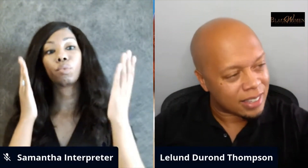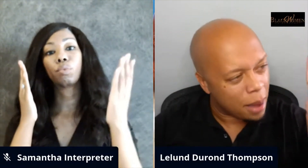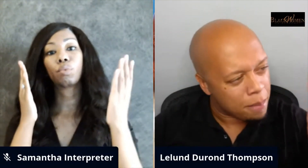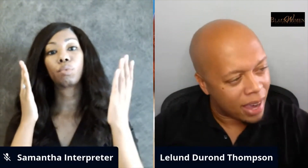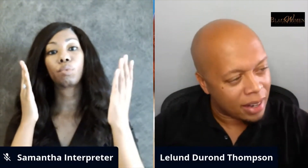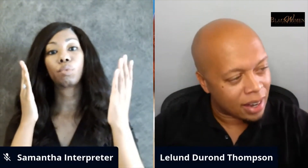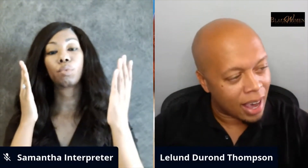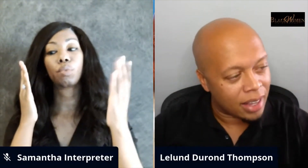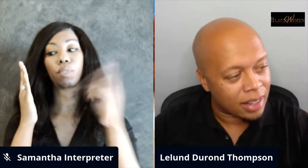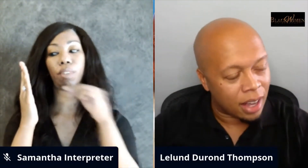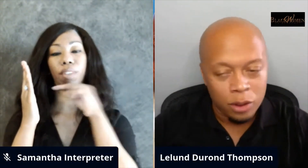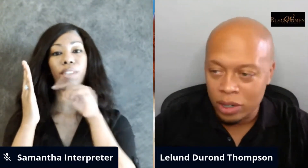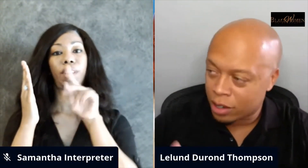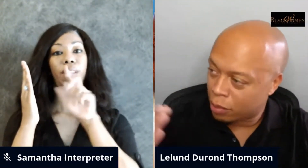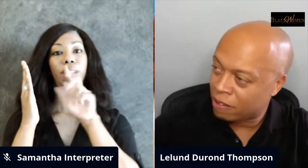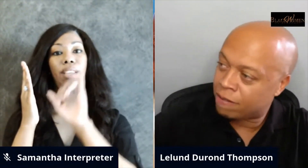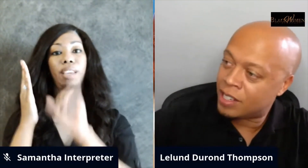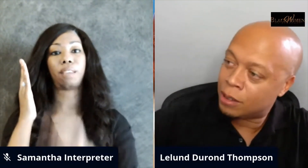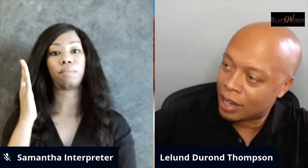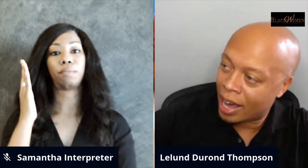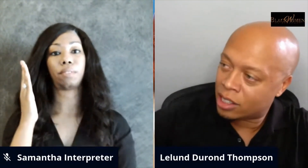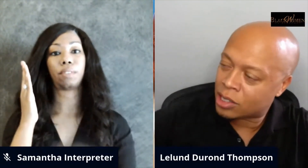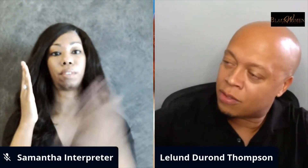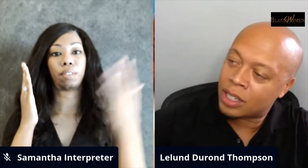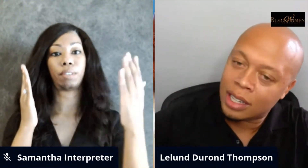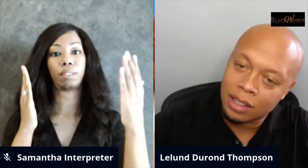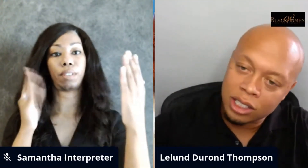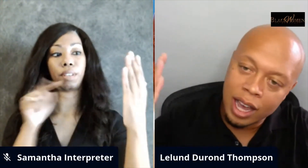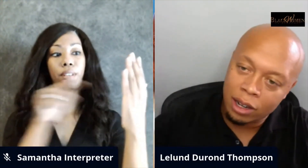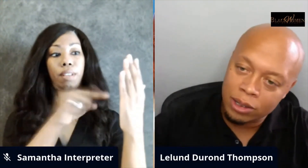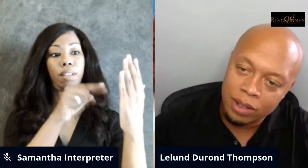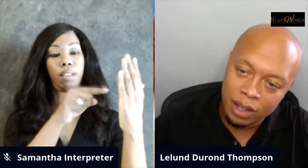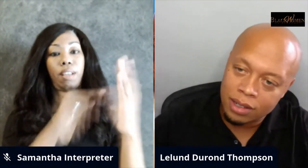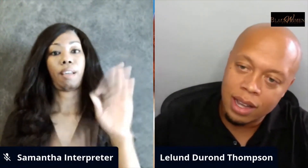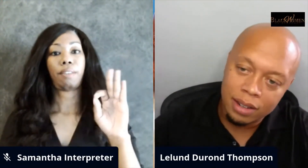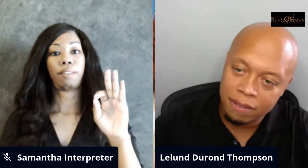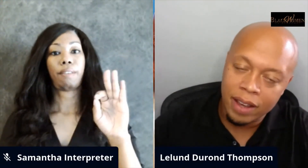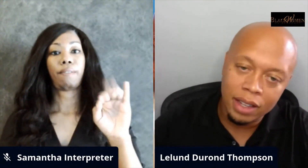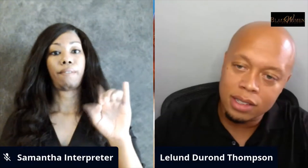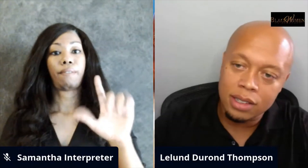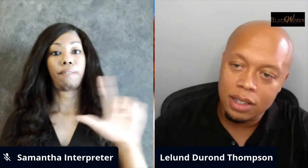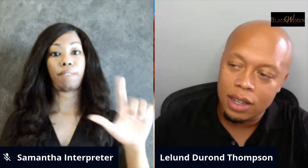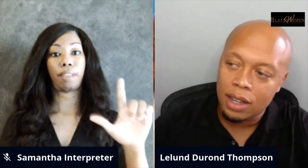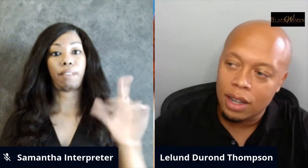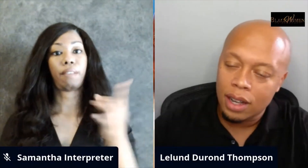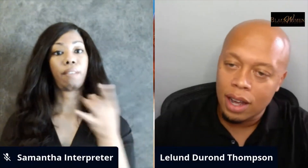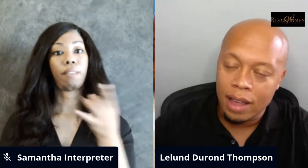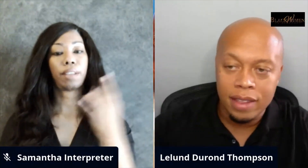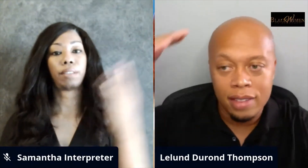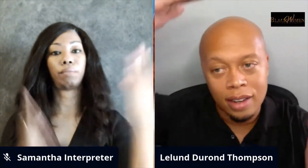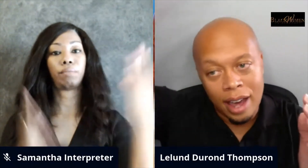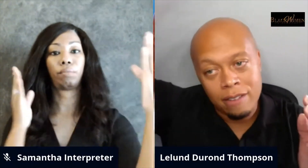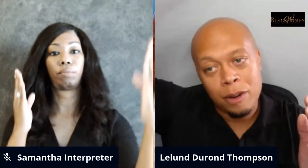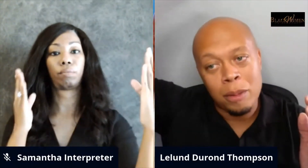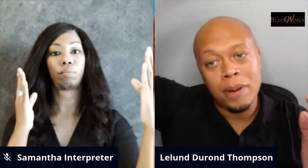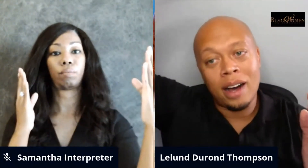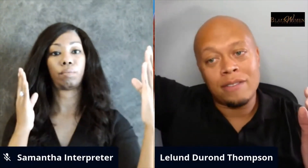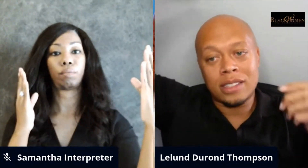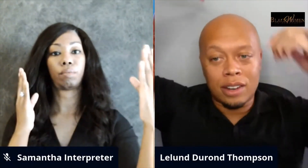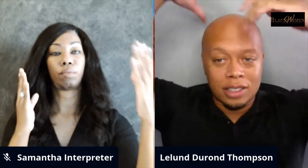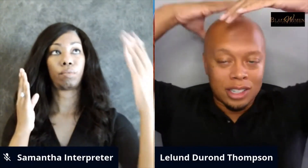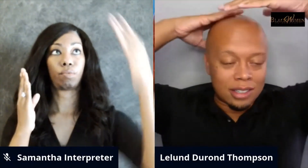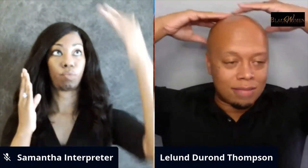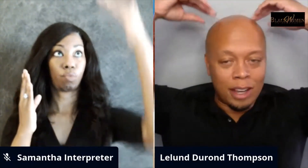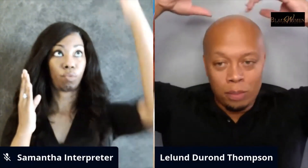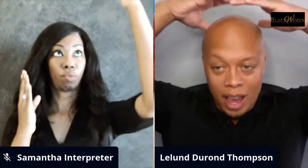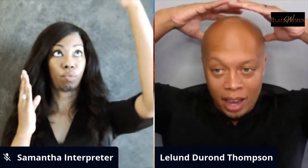light, it's that main light. The other one is gonna be fill light, just filling in the shadows on the other side of the face. And then the light from above that's